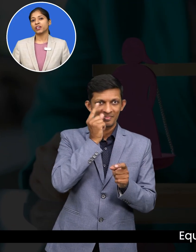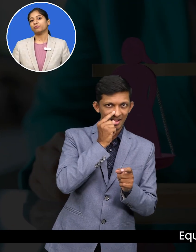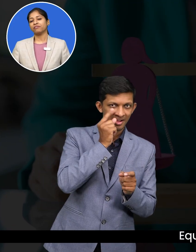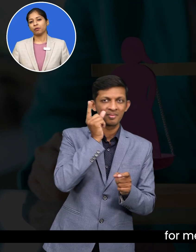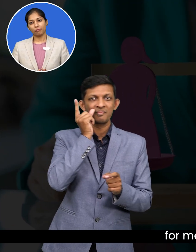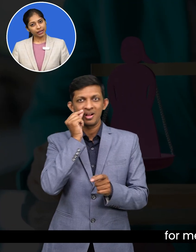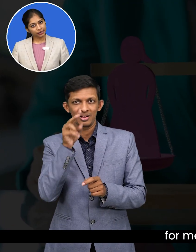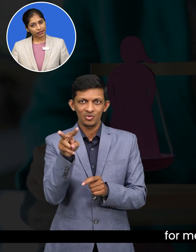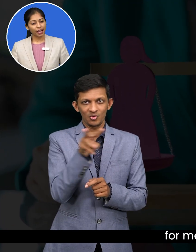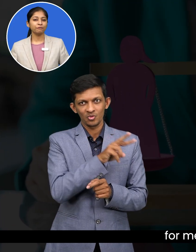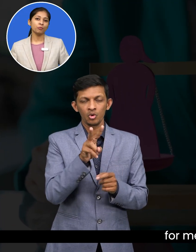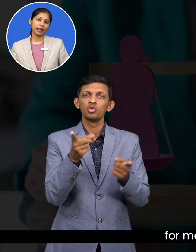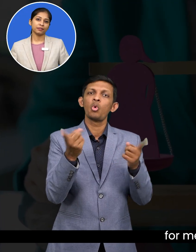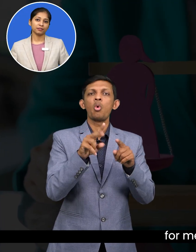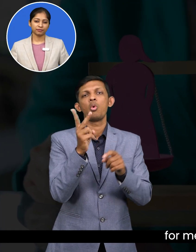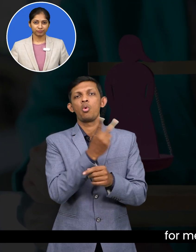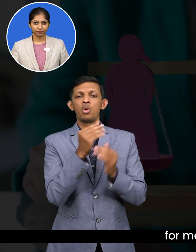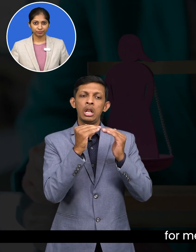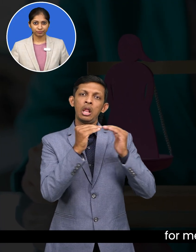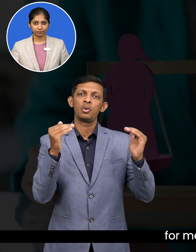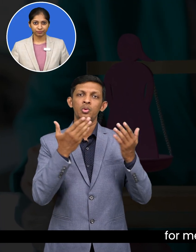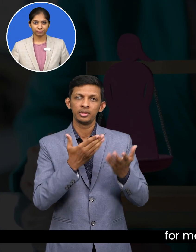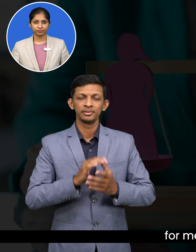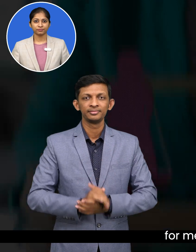equal treatment for men and women,